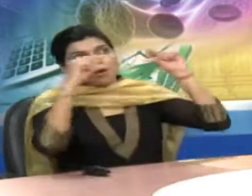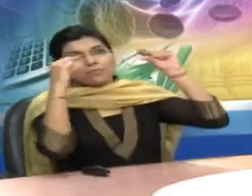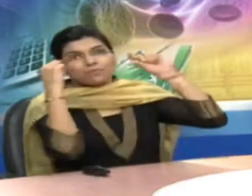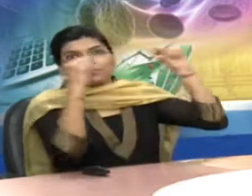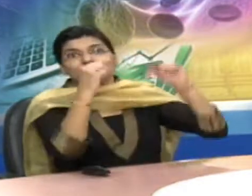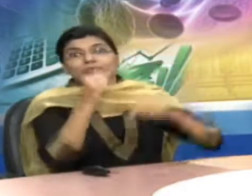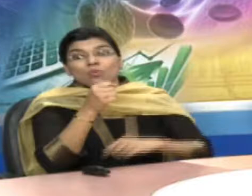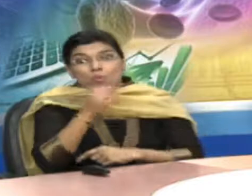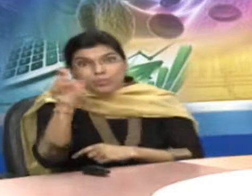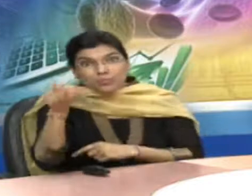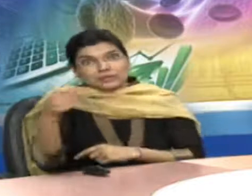That is the hotel name.